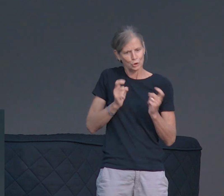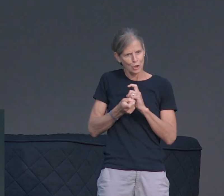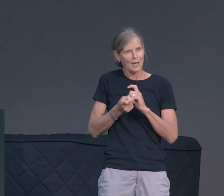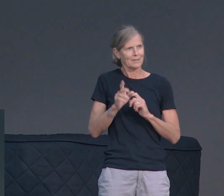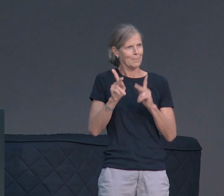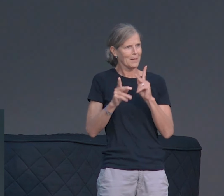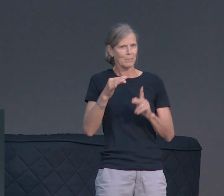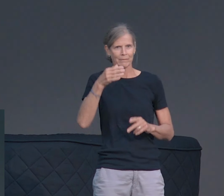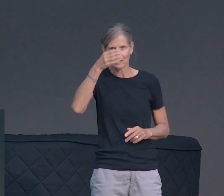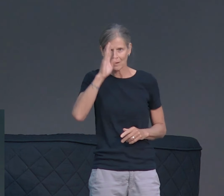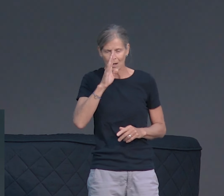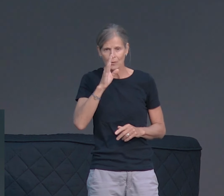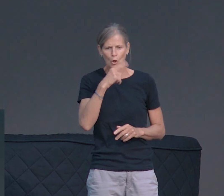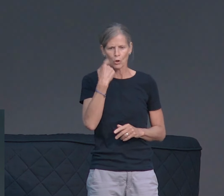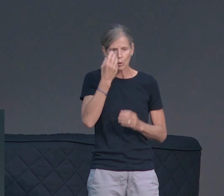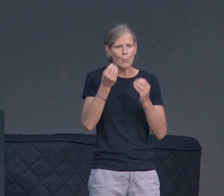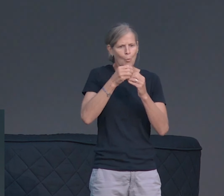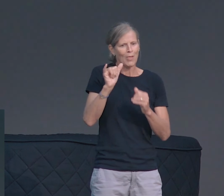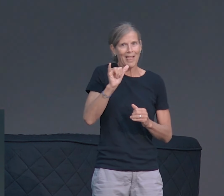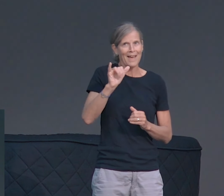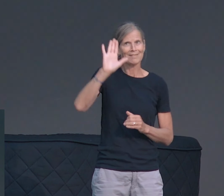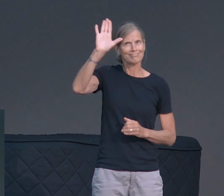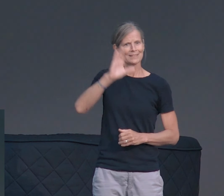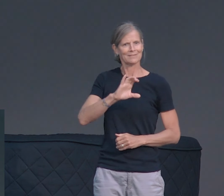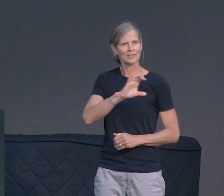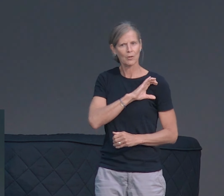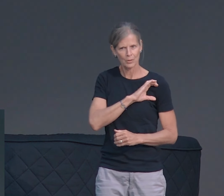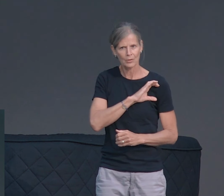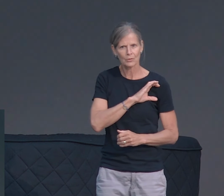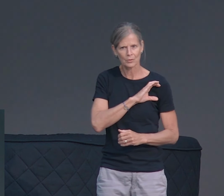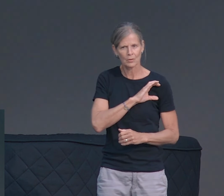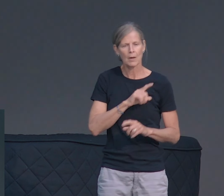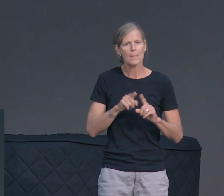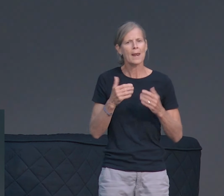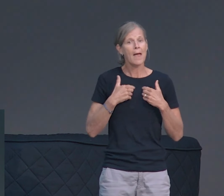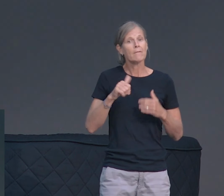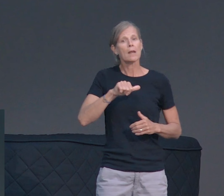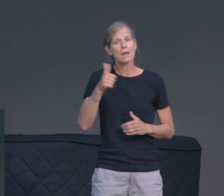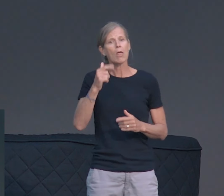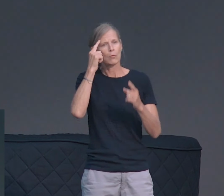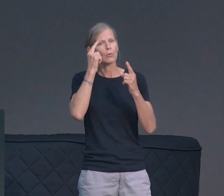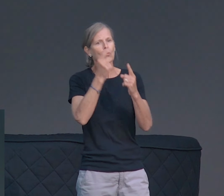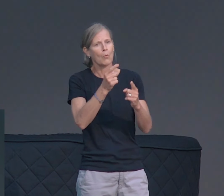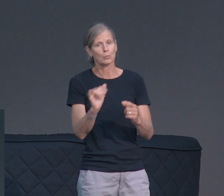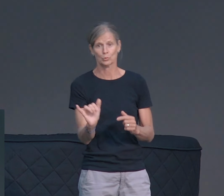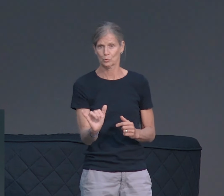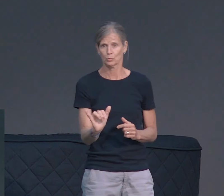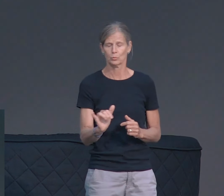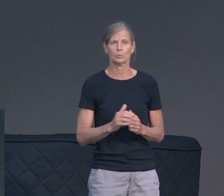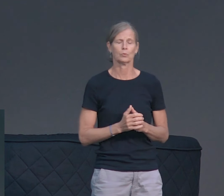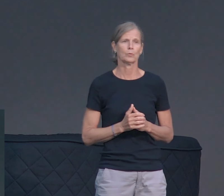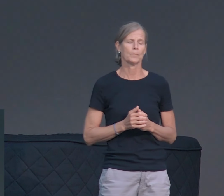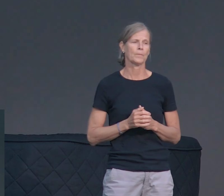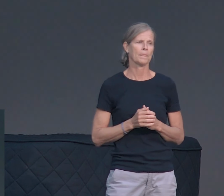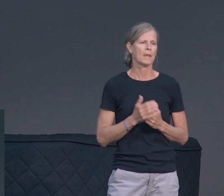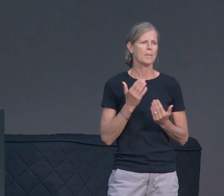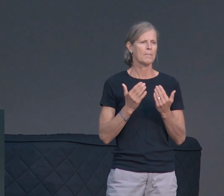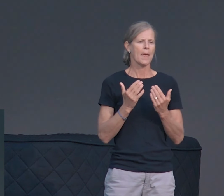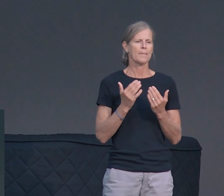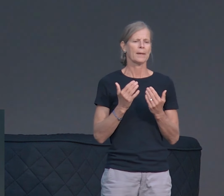people of God to look more like the character of God. But there's another goal that we all share, and I think this might be a